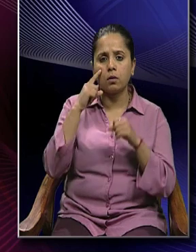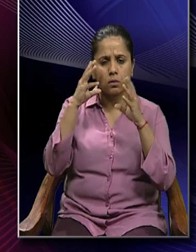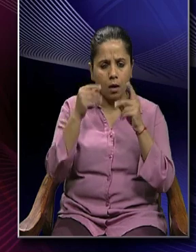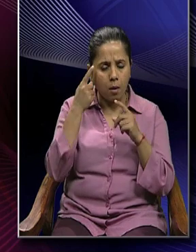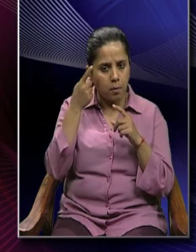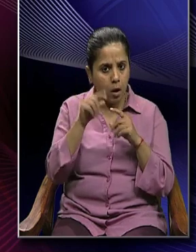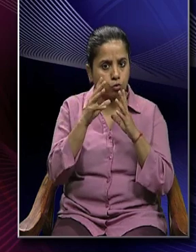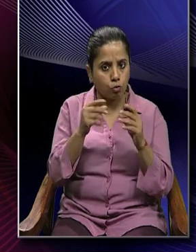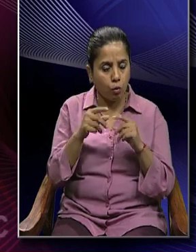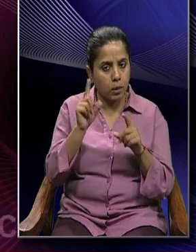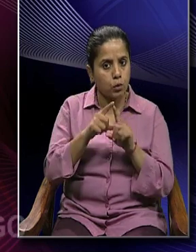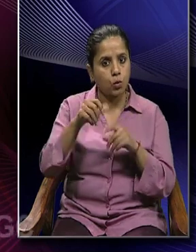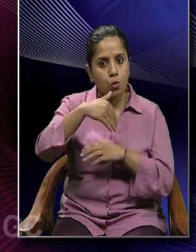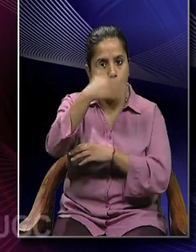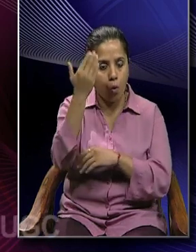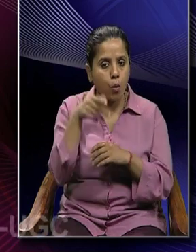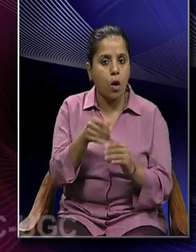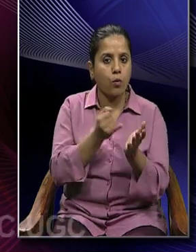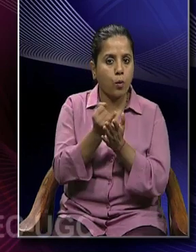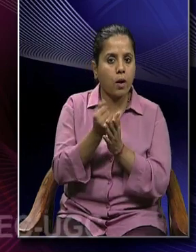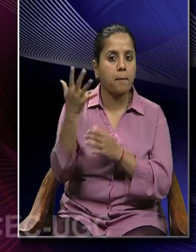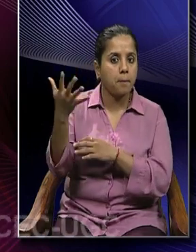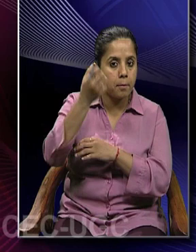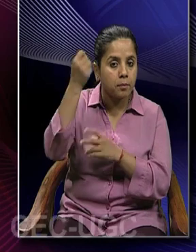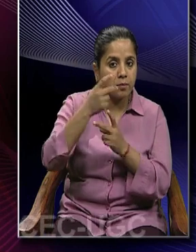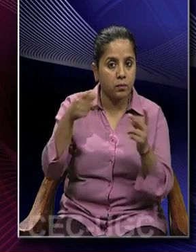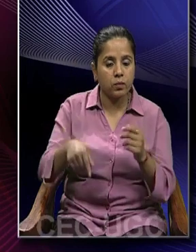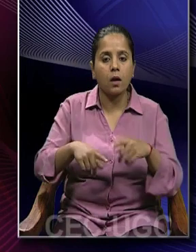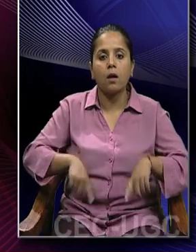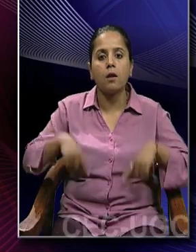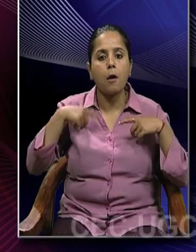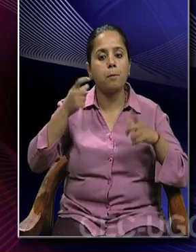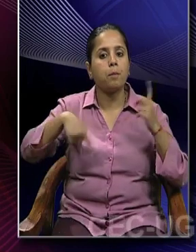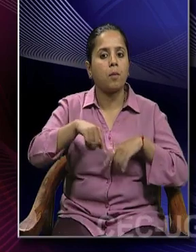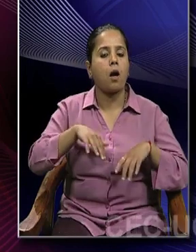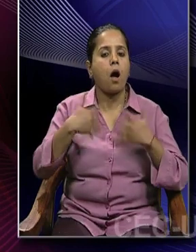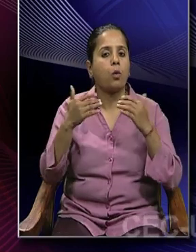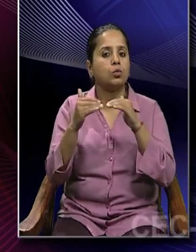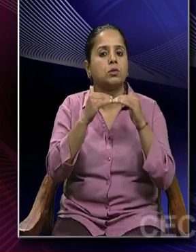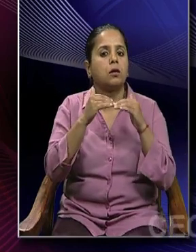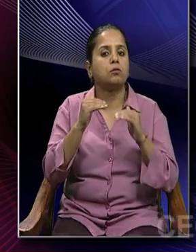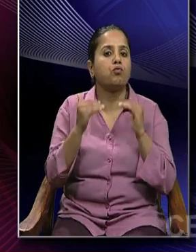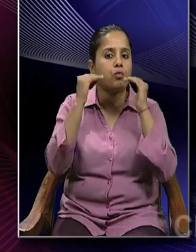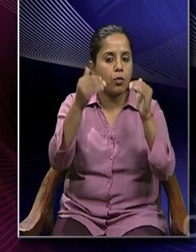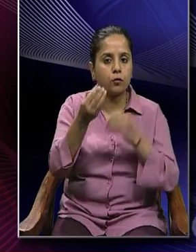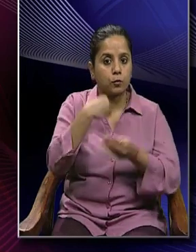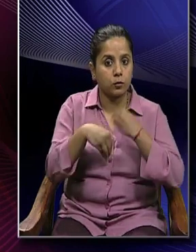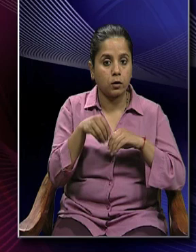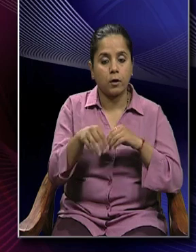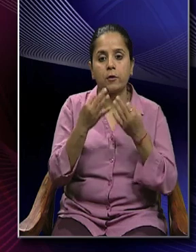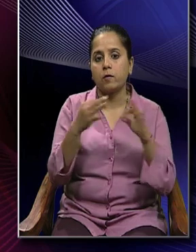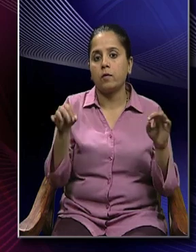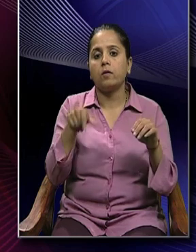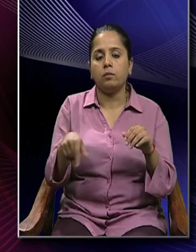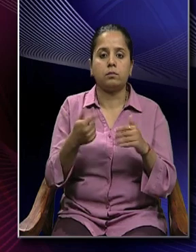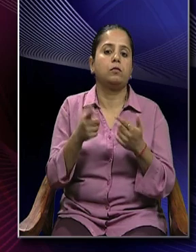with regard to organizing the village panchayats to improve the standard of living of the people and nutrition. Free legal aid was